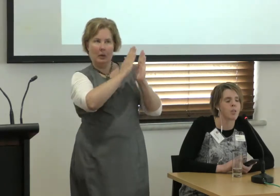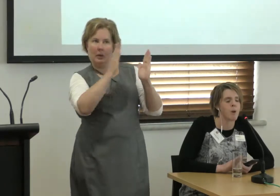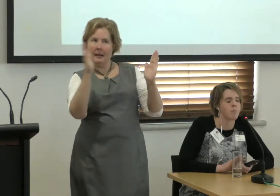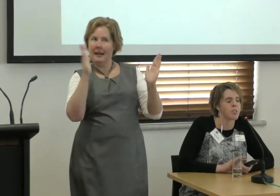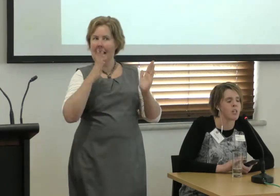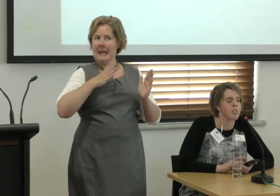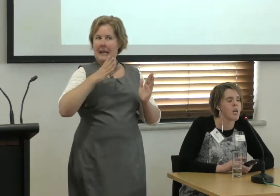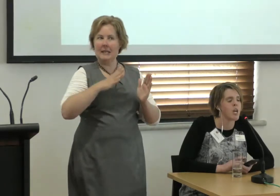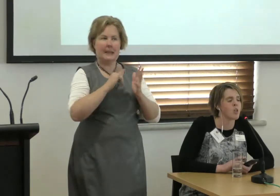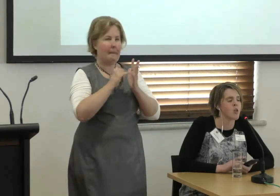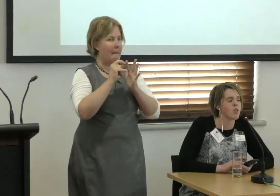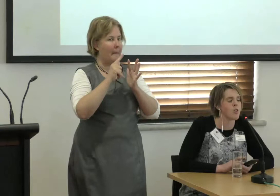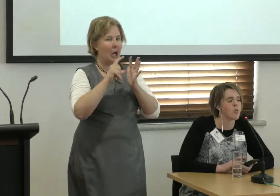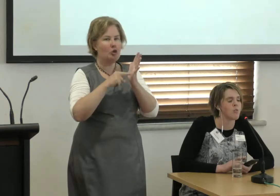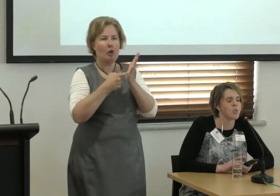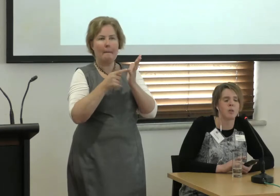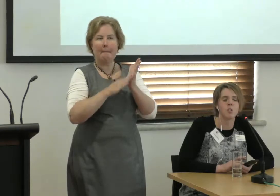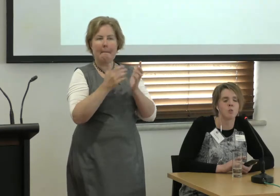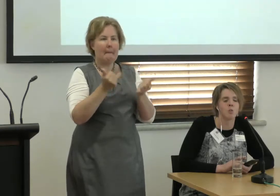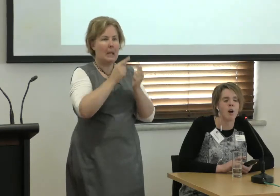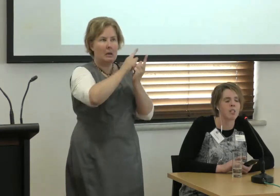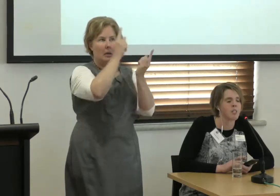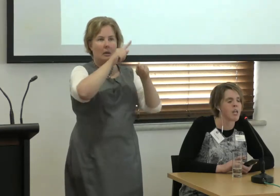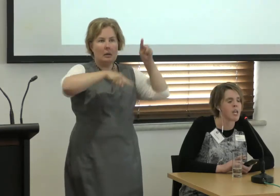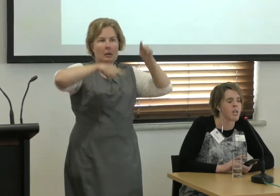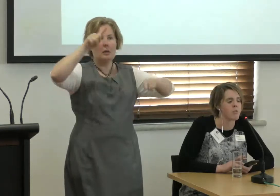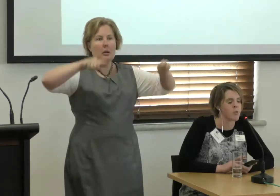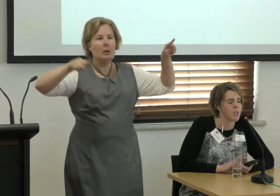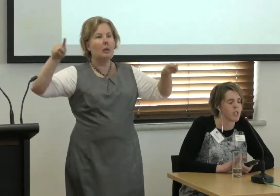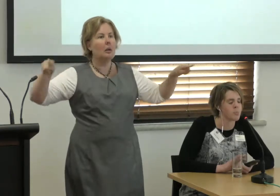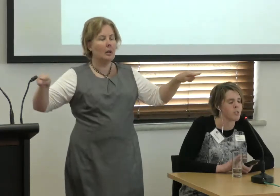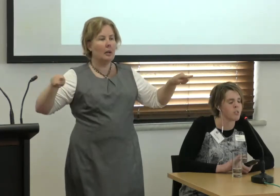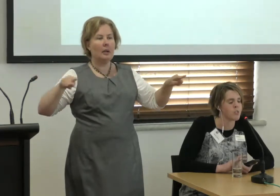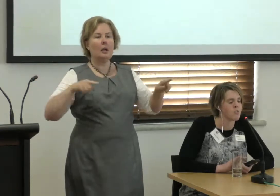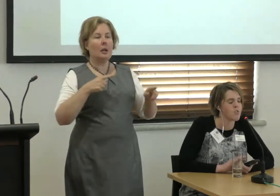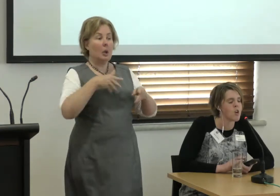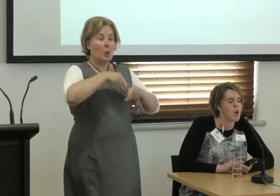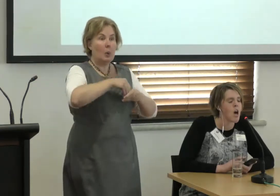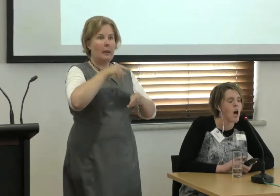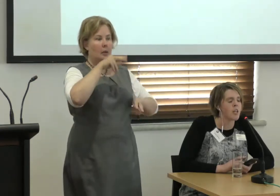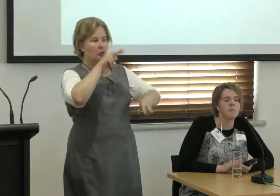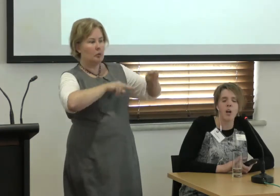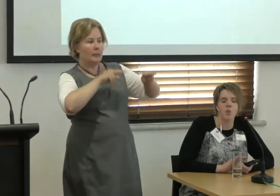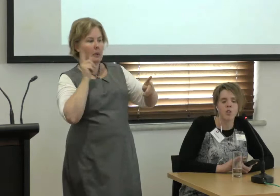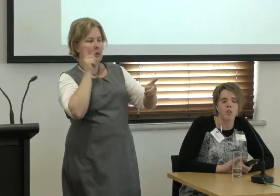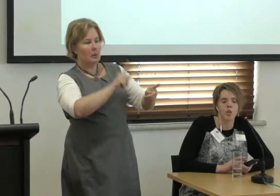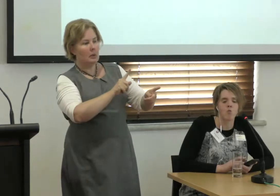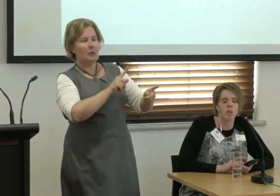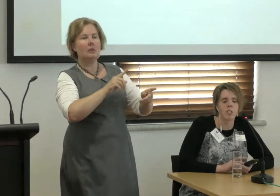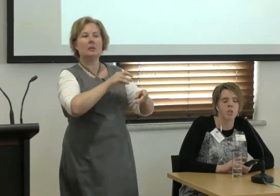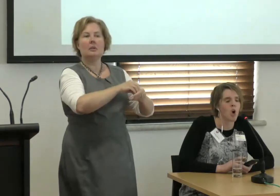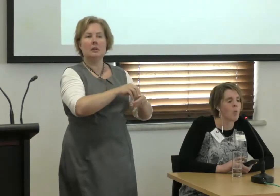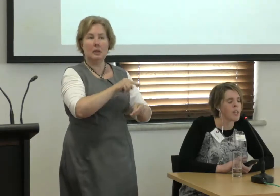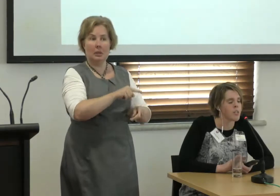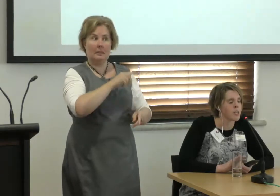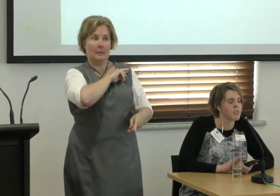disability may present, including those who are responsible for undertaking individual assessments. And the final issue relates